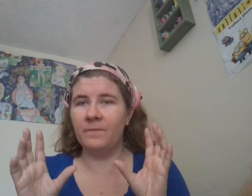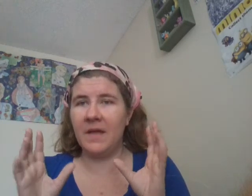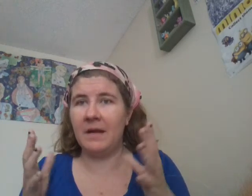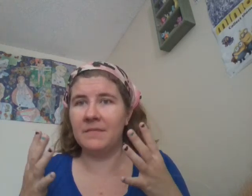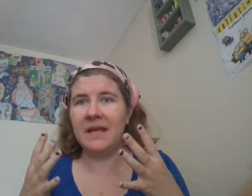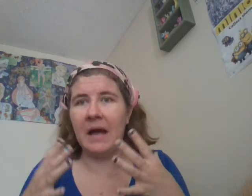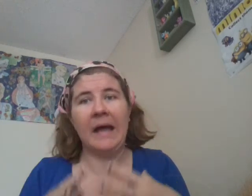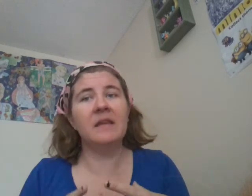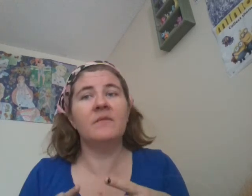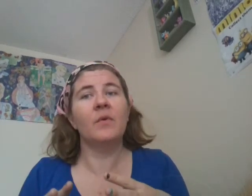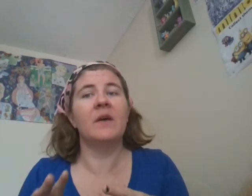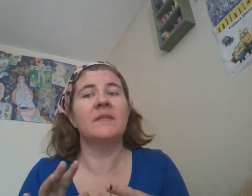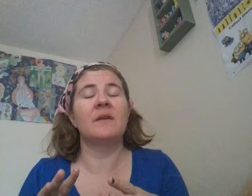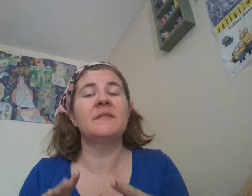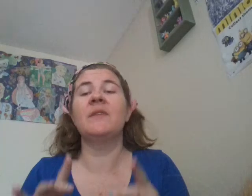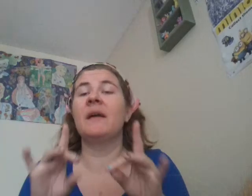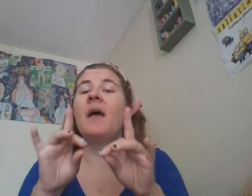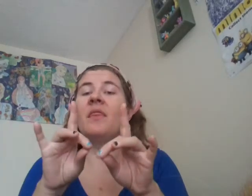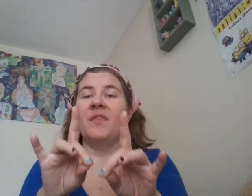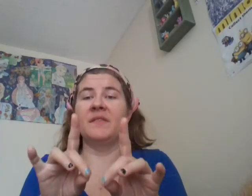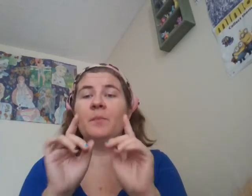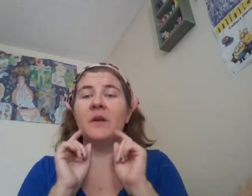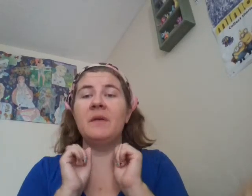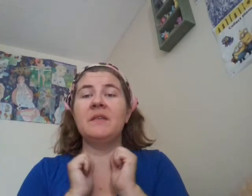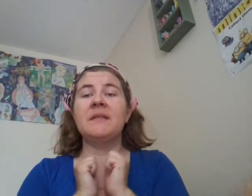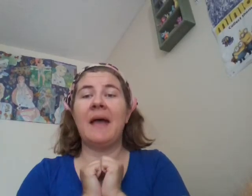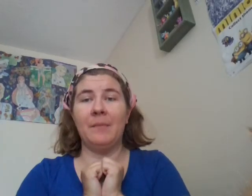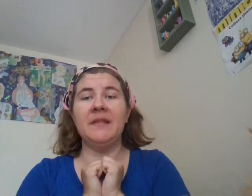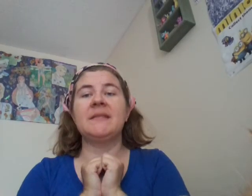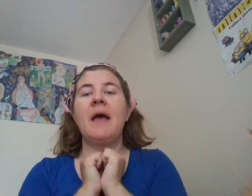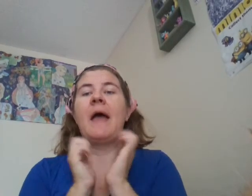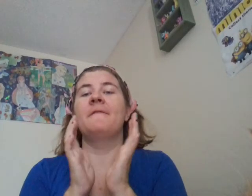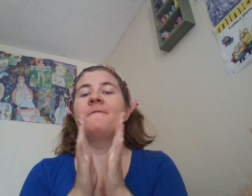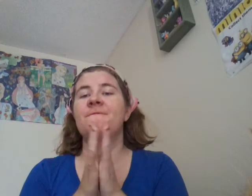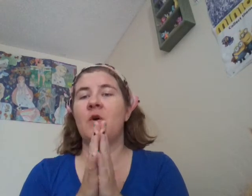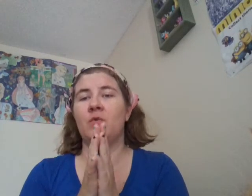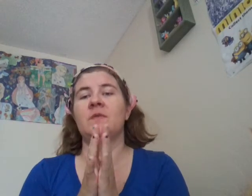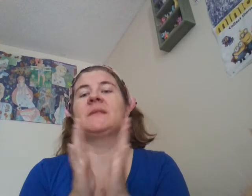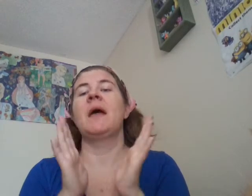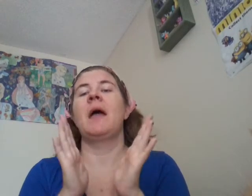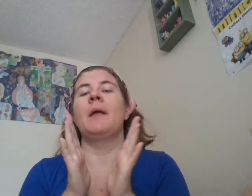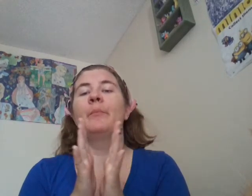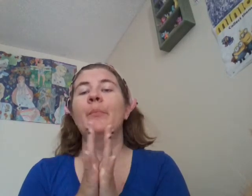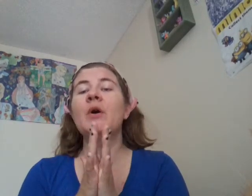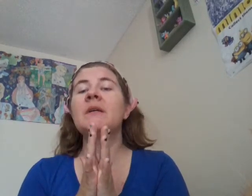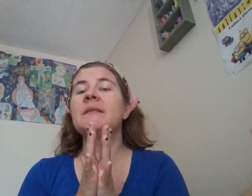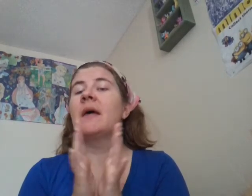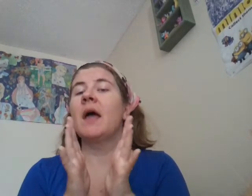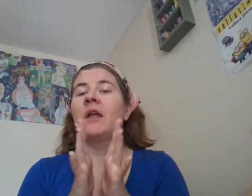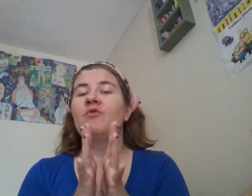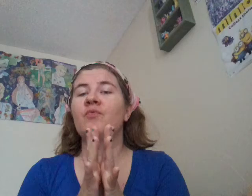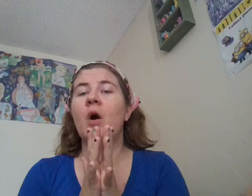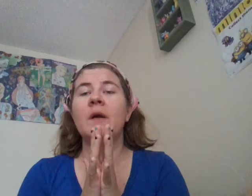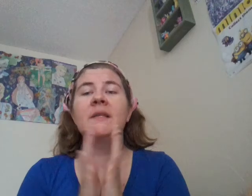And, I'm kind of okay with self-soothing. This will bring me to tablets, and phones, and books, and drawings,